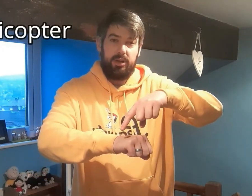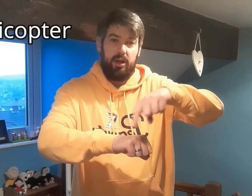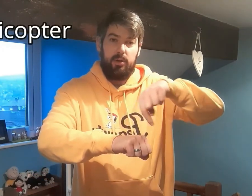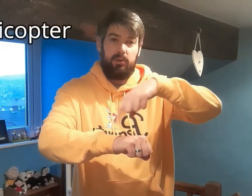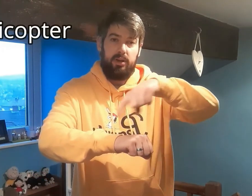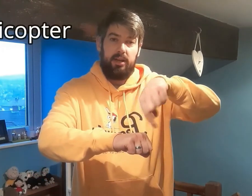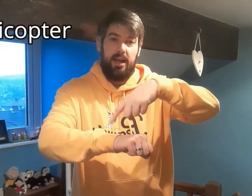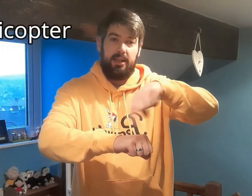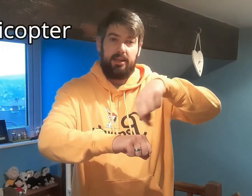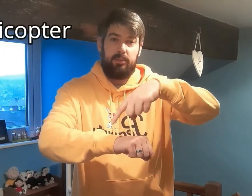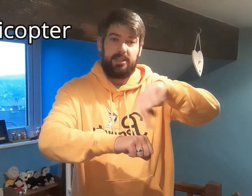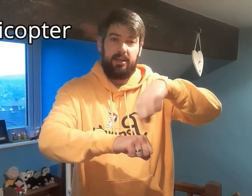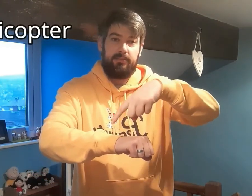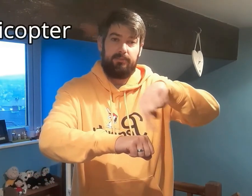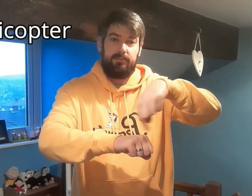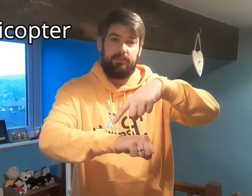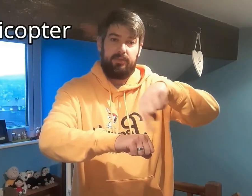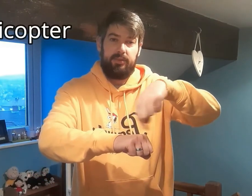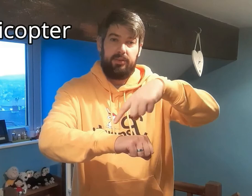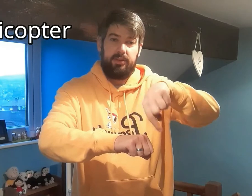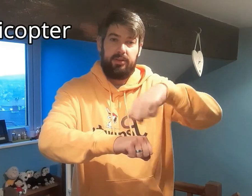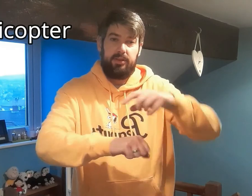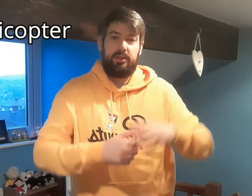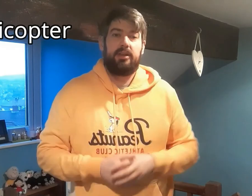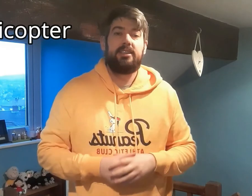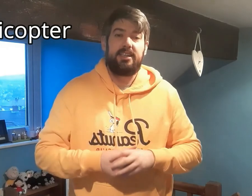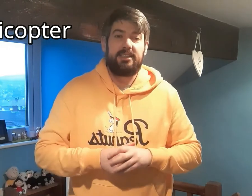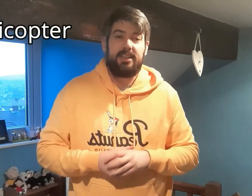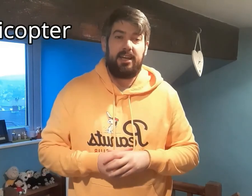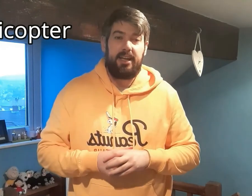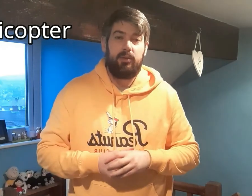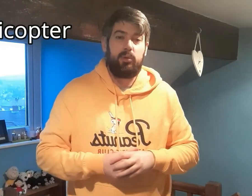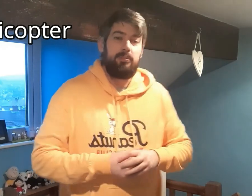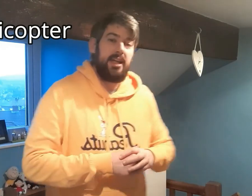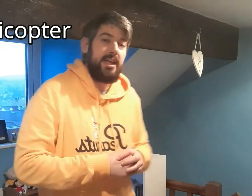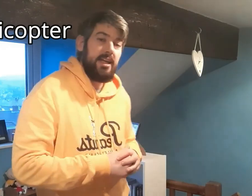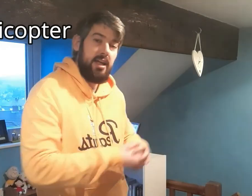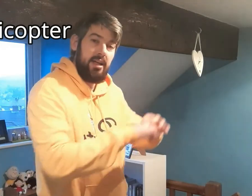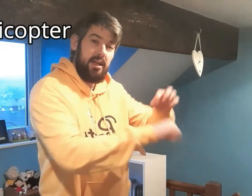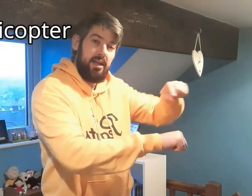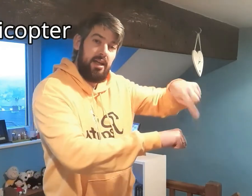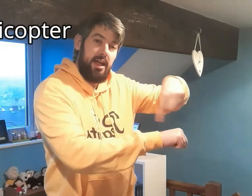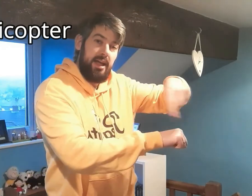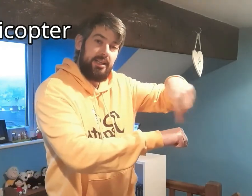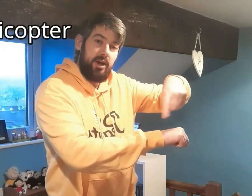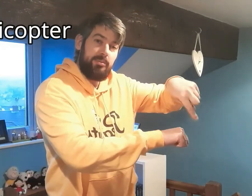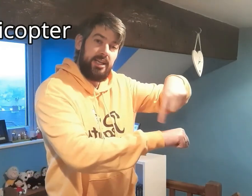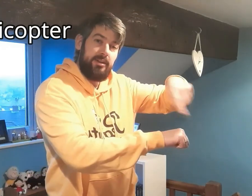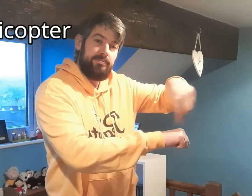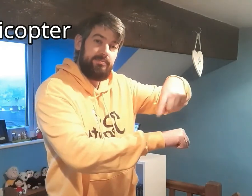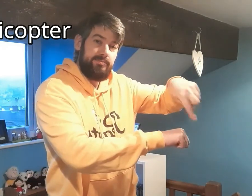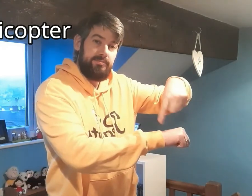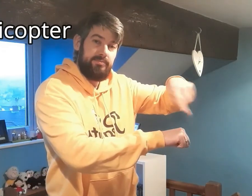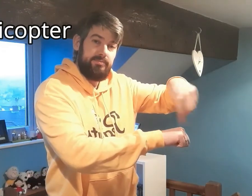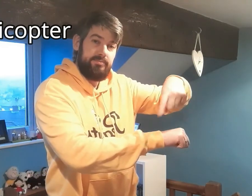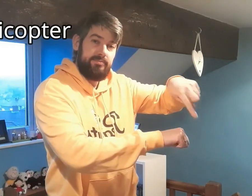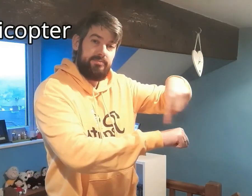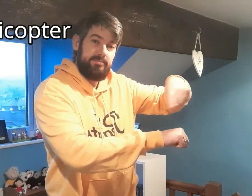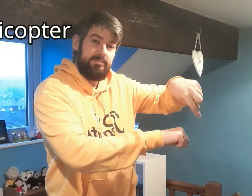go helicopter. That sign again would be helicopter.